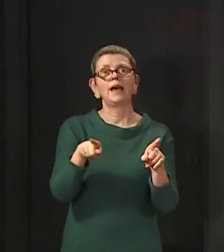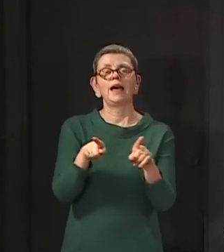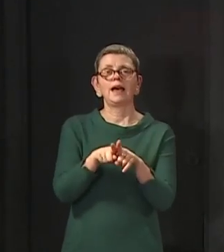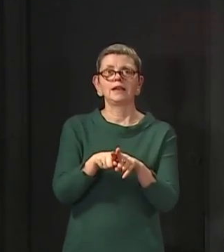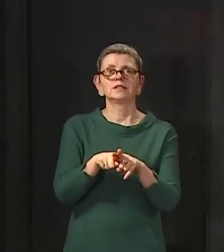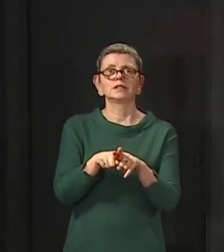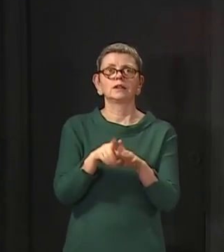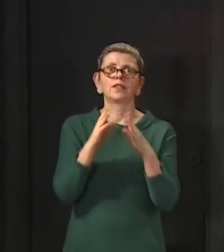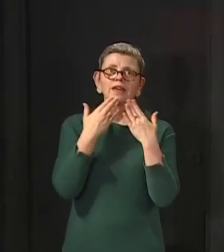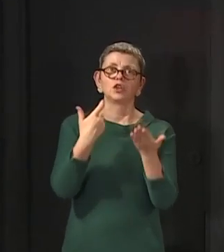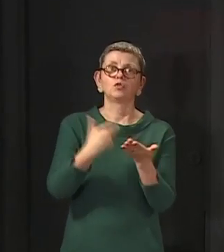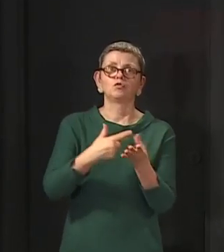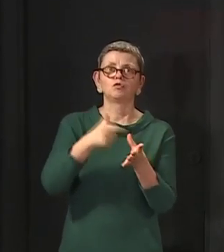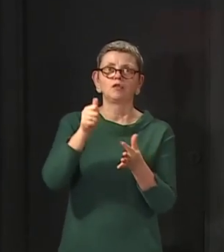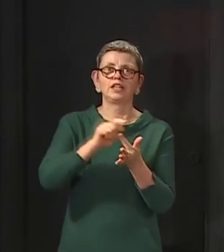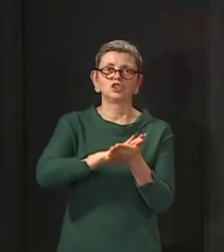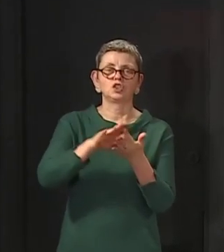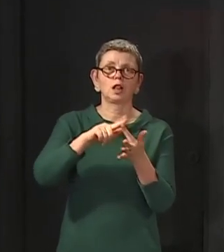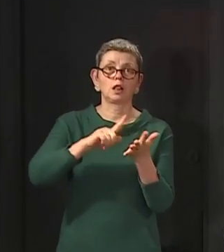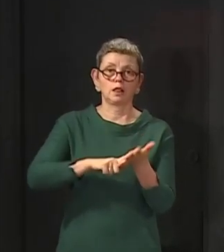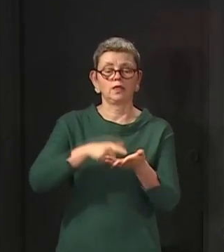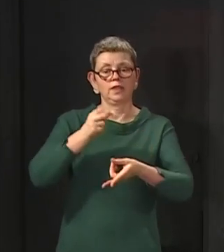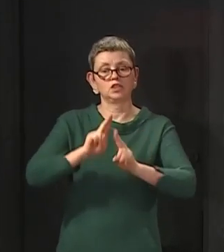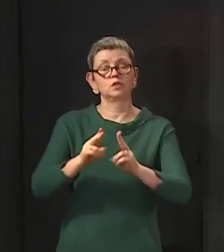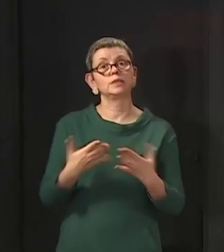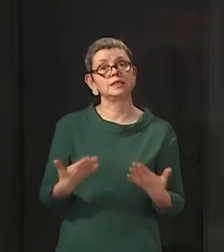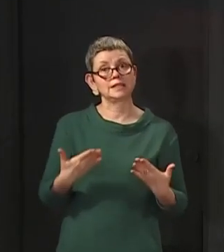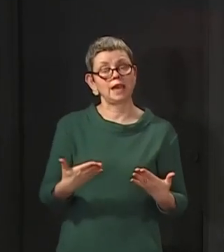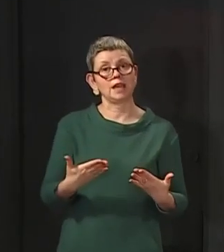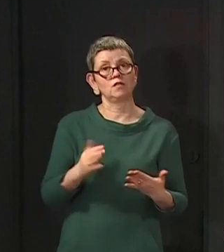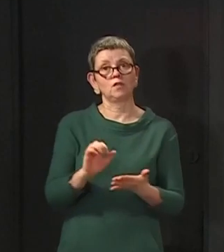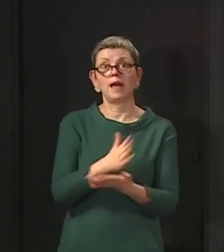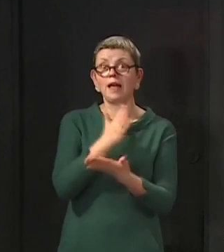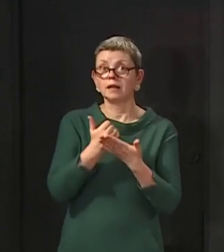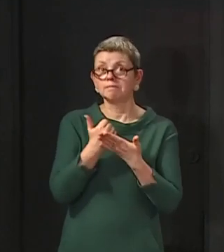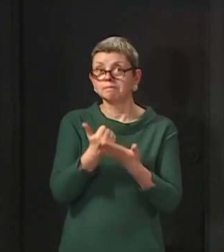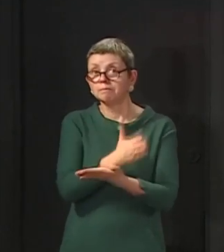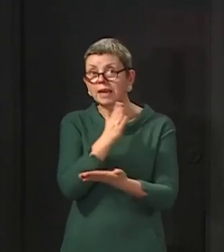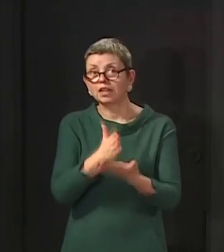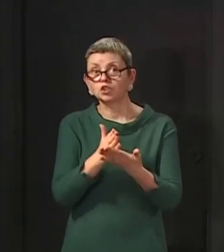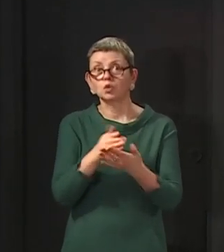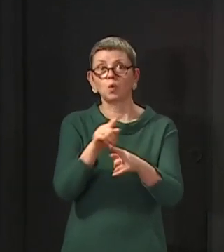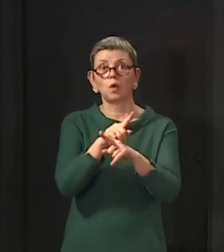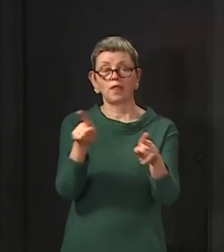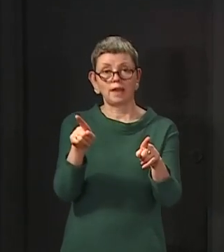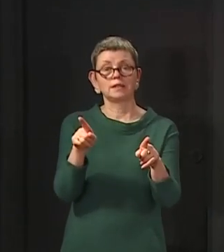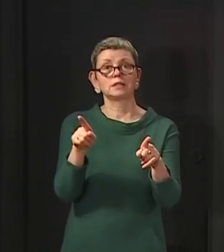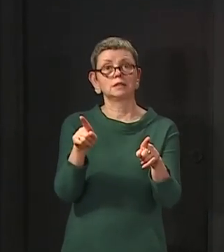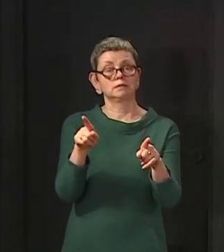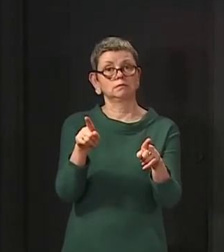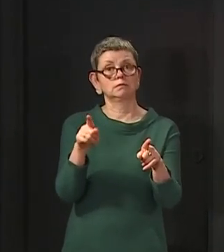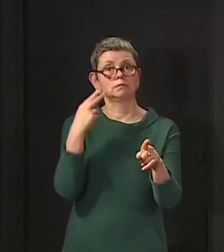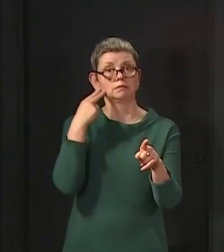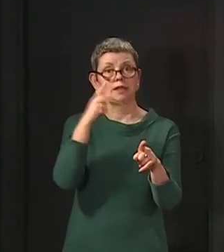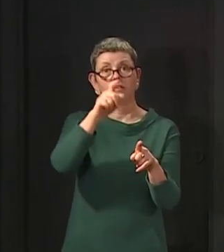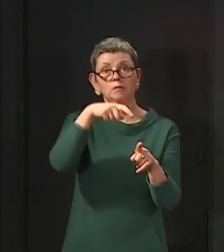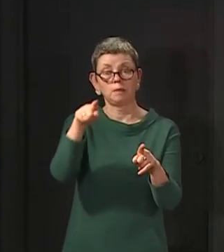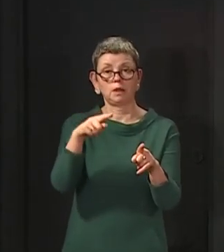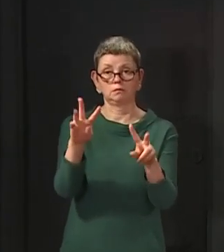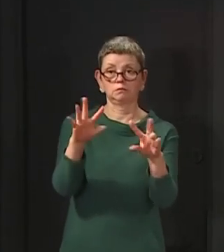and thank Rachel, our sign language interpreter today, for helping make sure this briefing is accessible